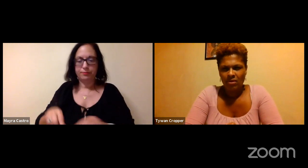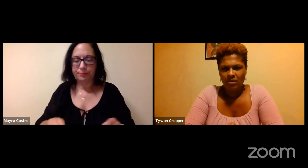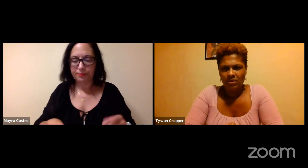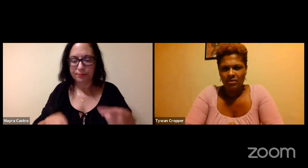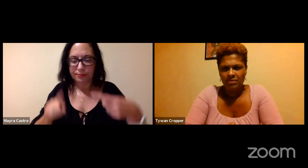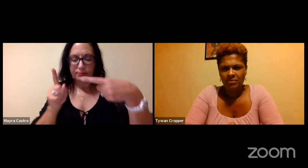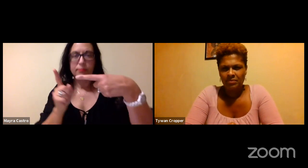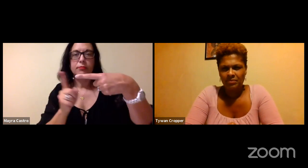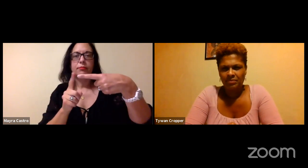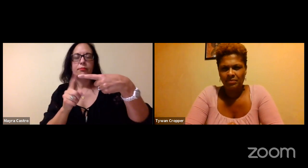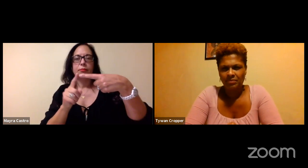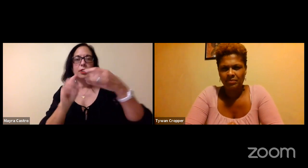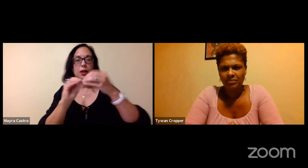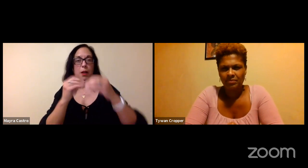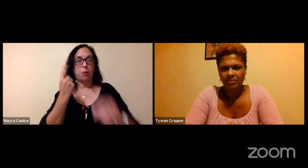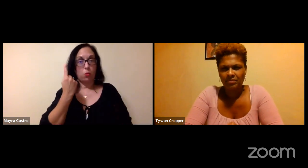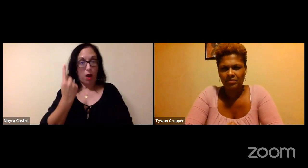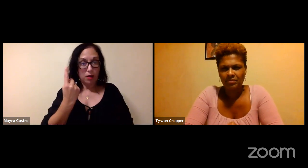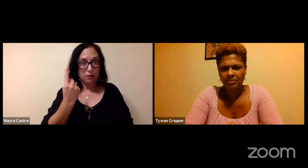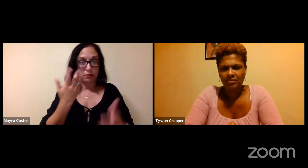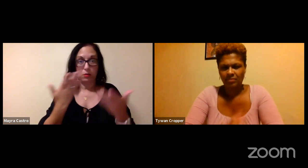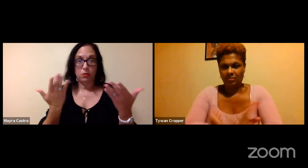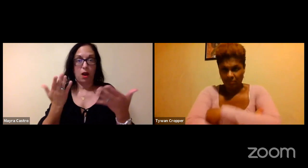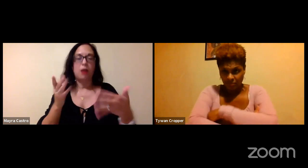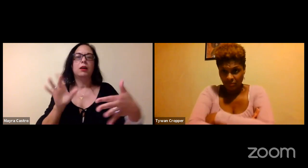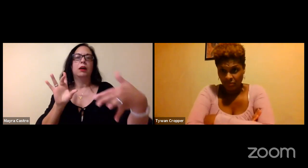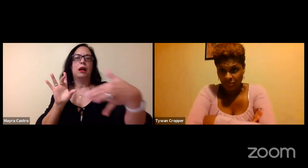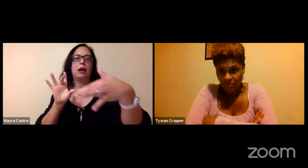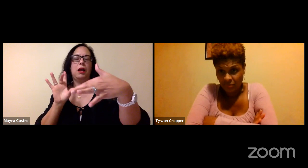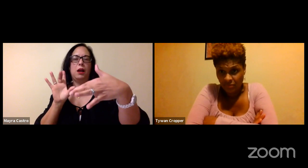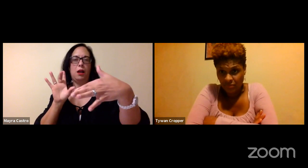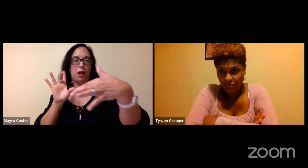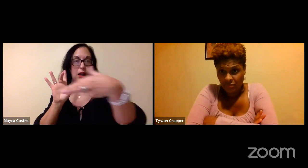Inclusion of Hispanic deaf children.